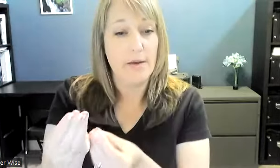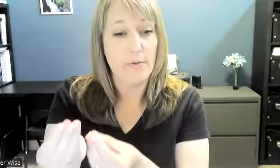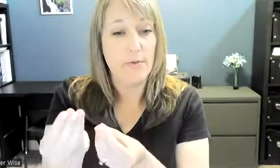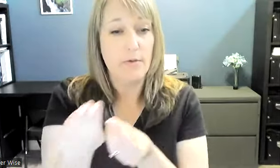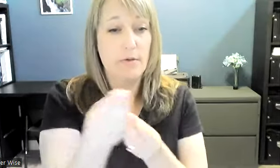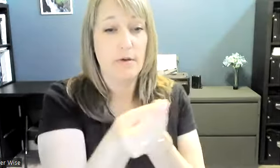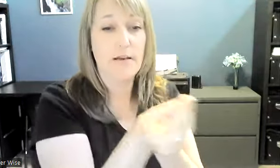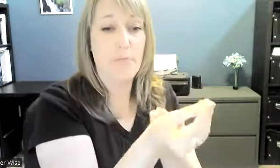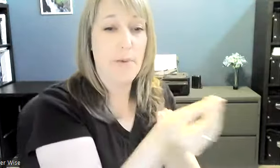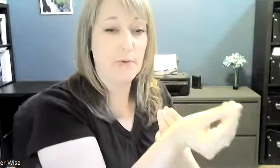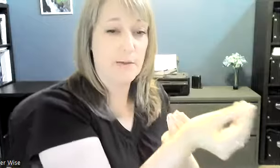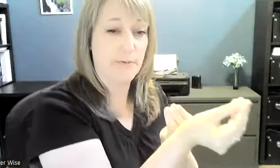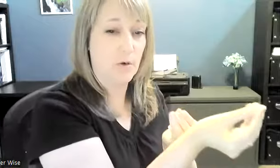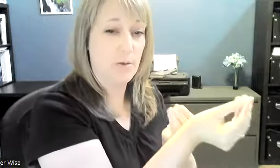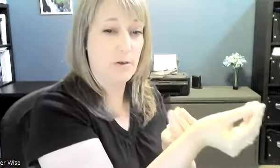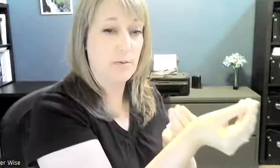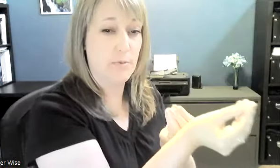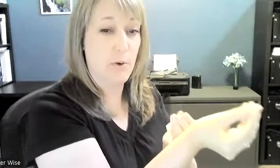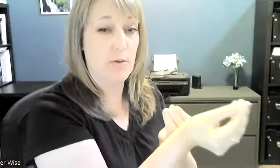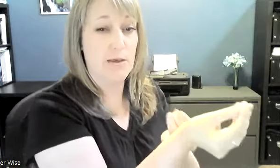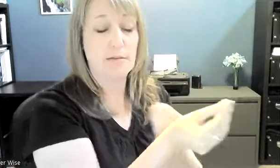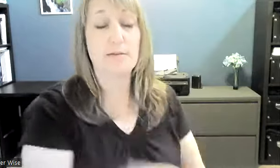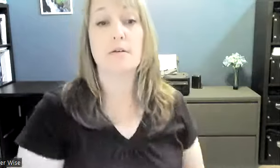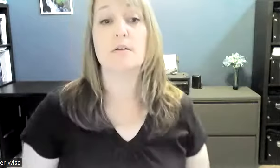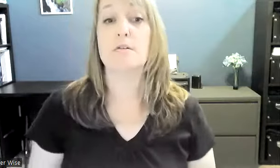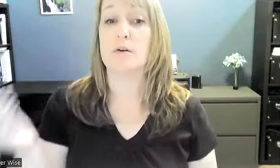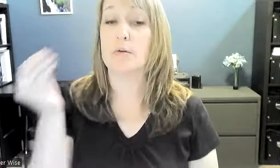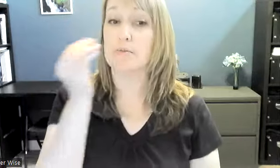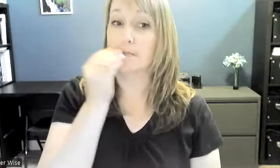you kind of bounce it forward with both hands. So